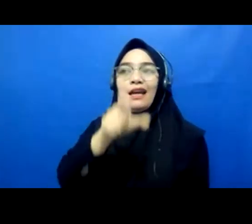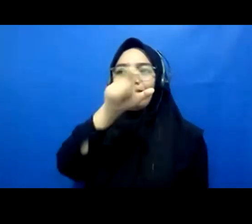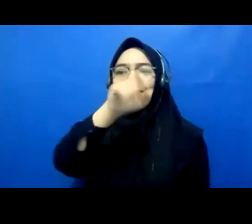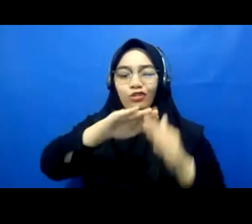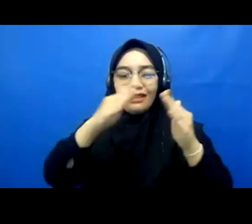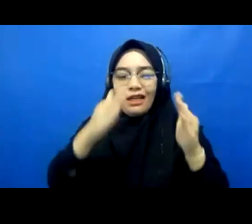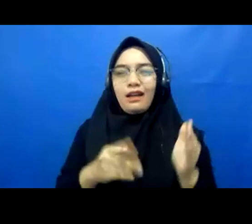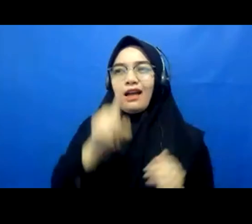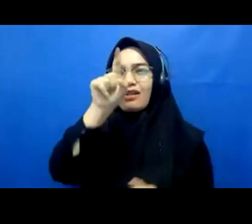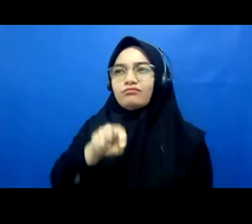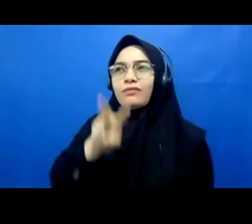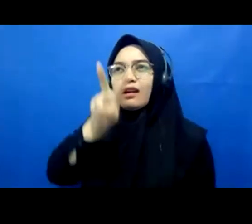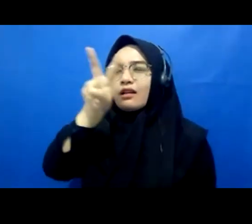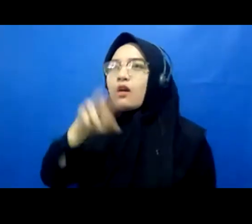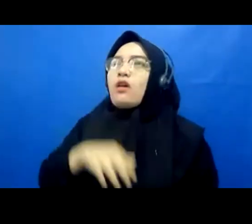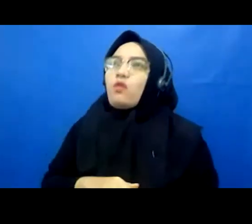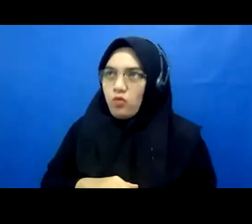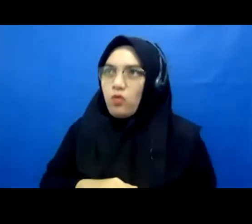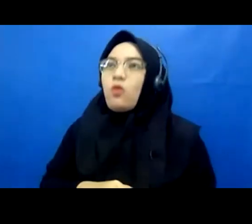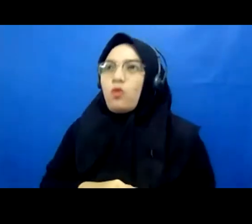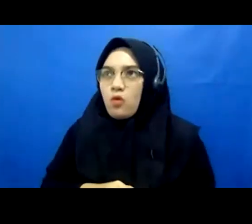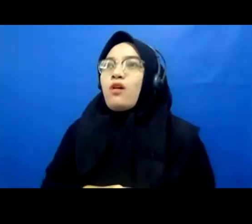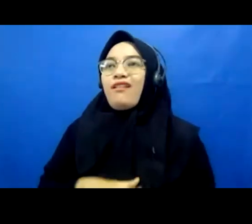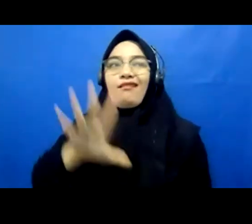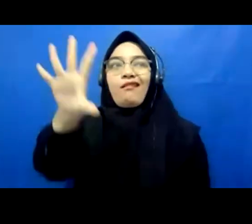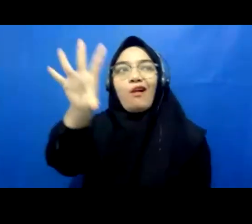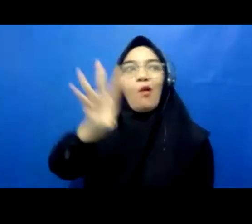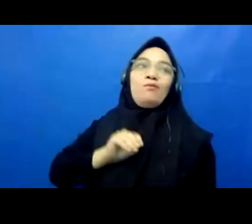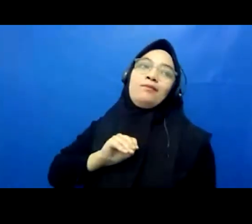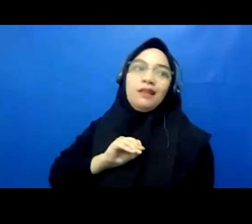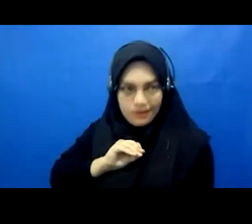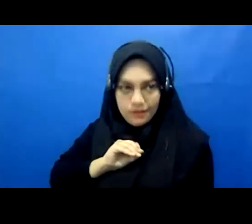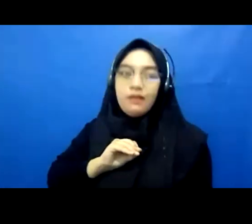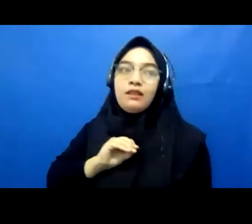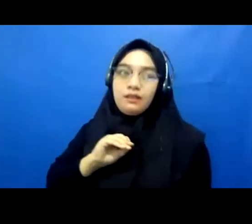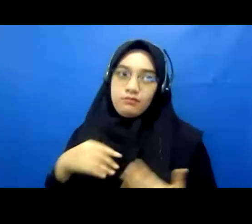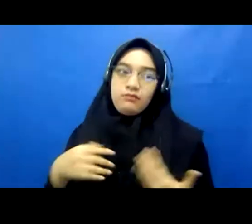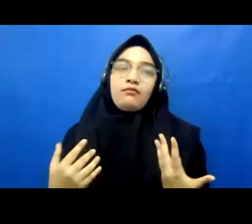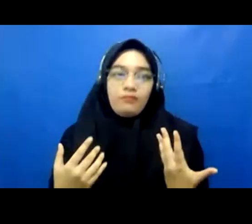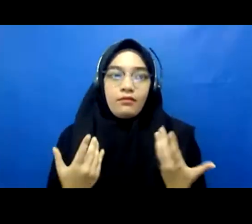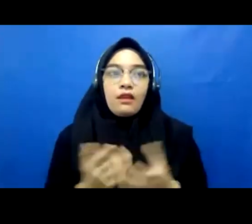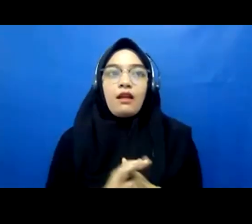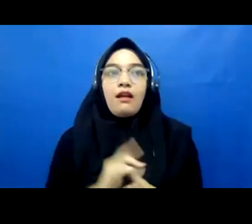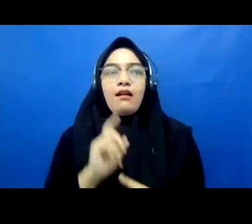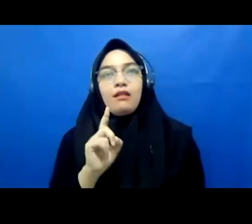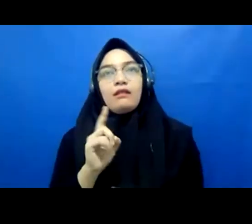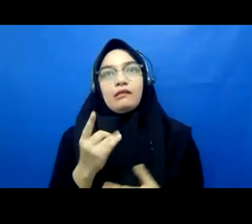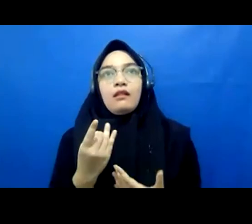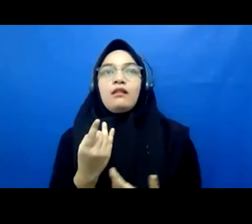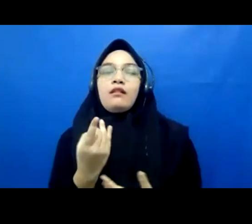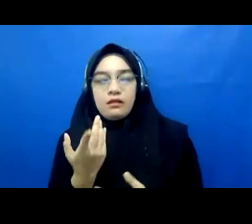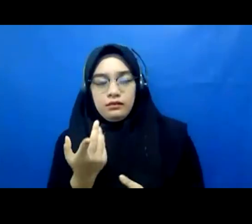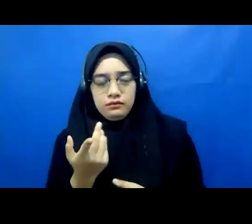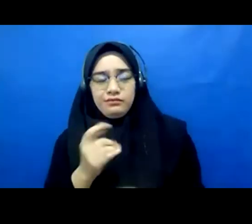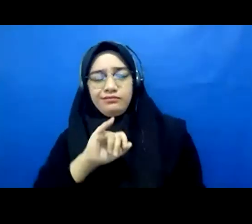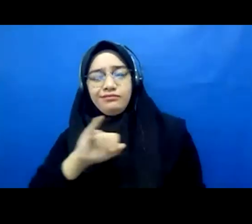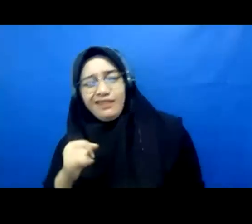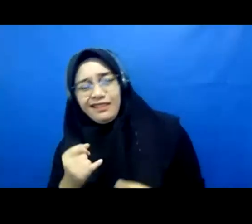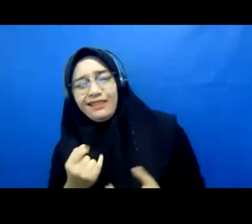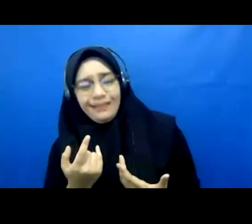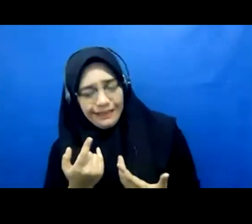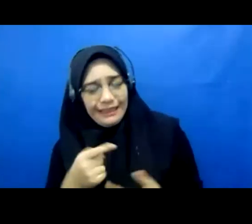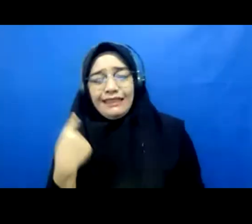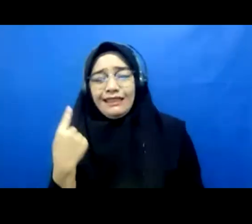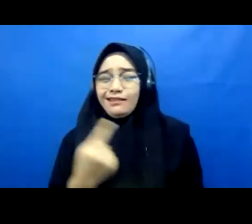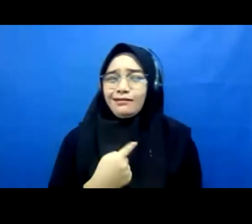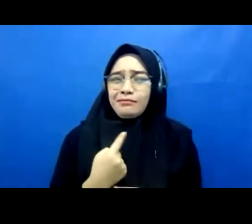begin, continue working with them, because it's not a finished case once somebody gets a job. You have to continue going into